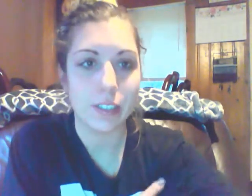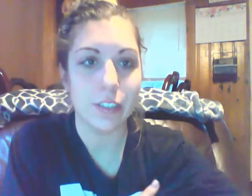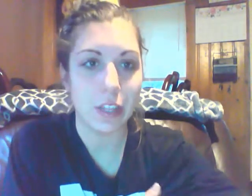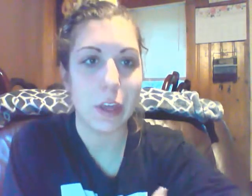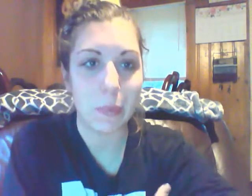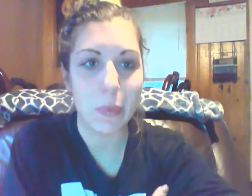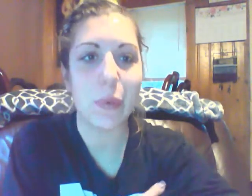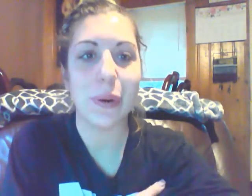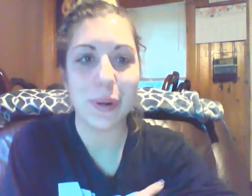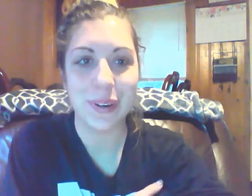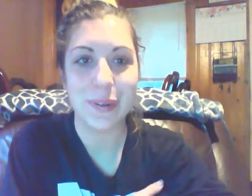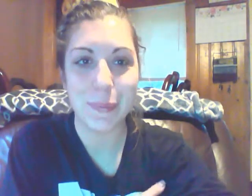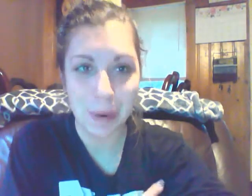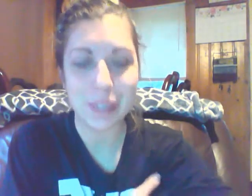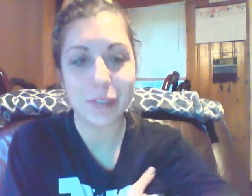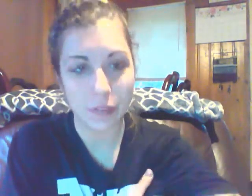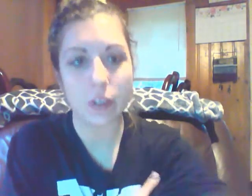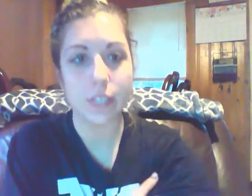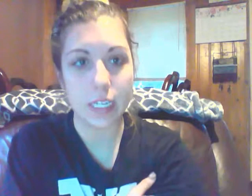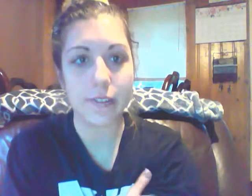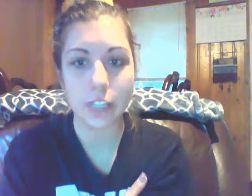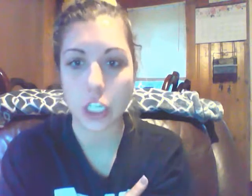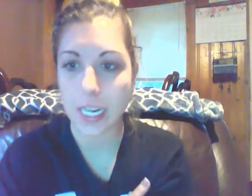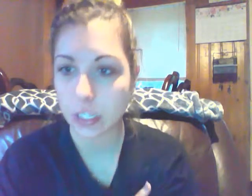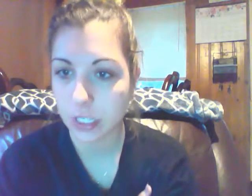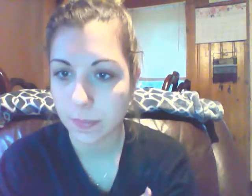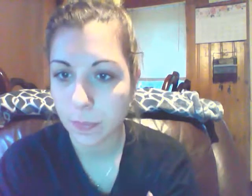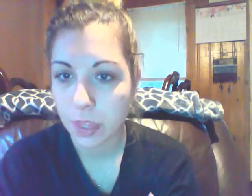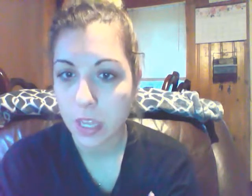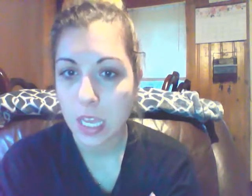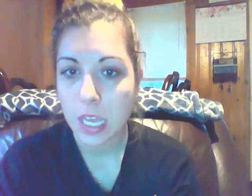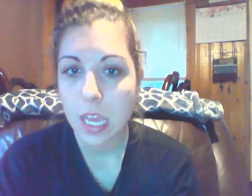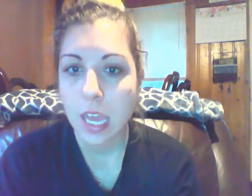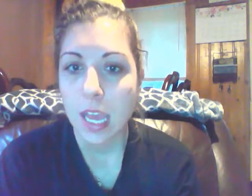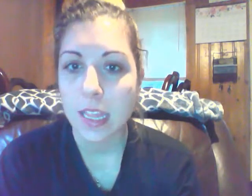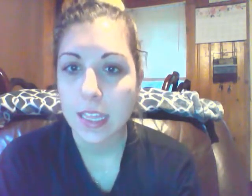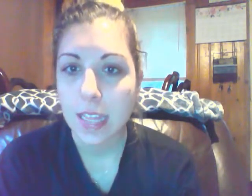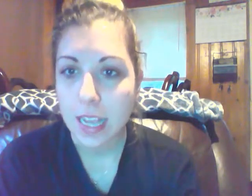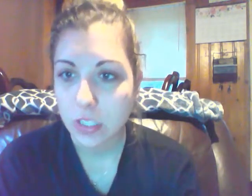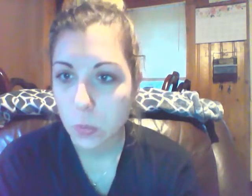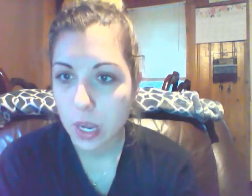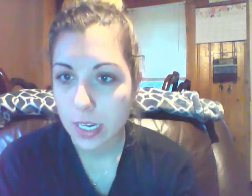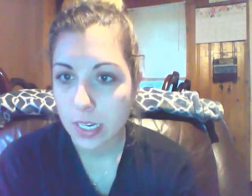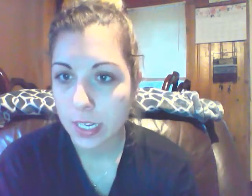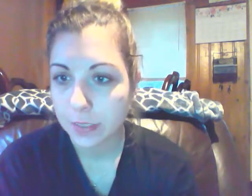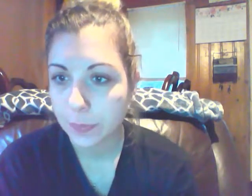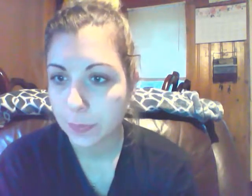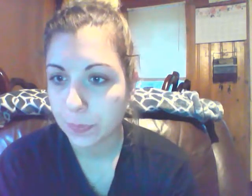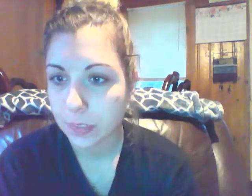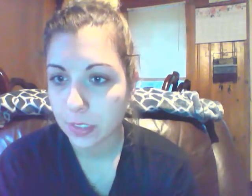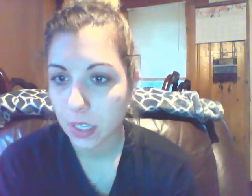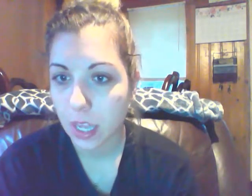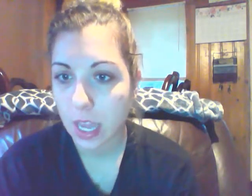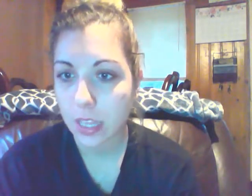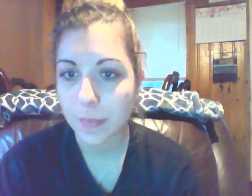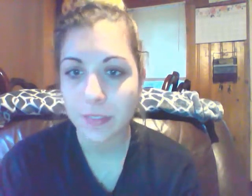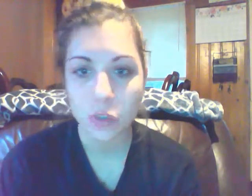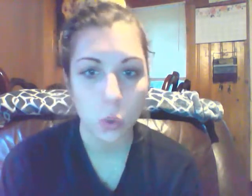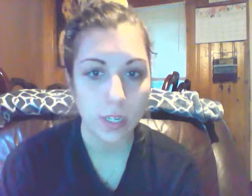There's a lot more parties involved in deaf education. And then the last one, element of